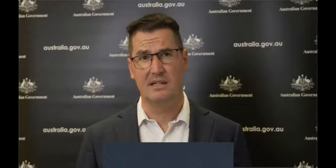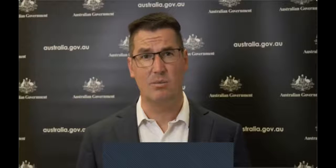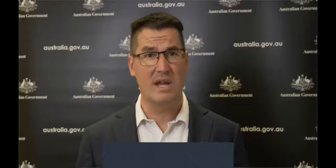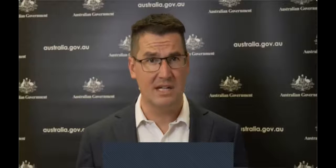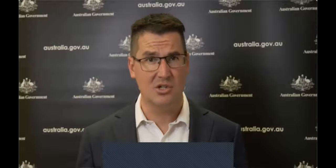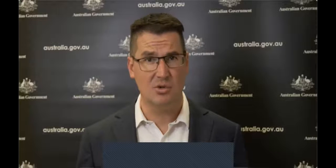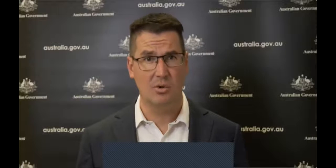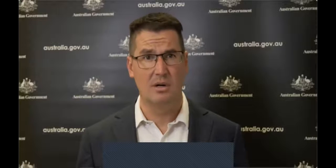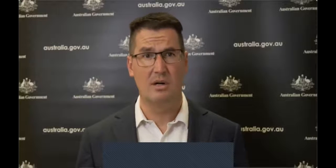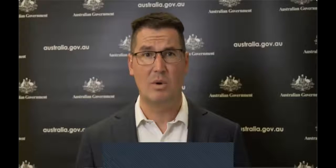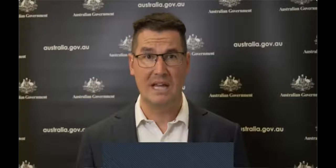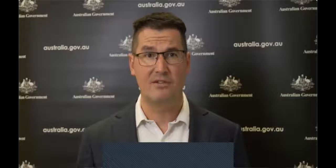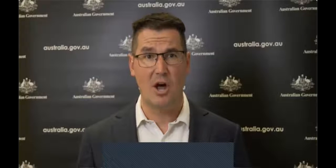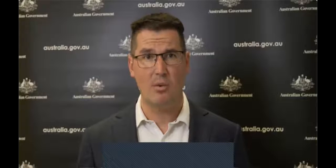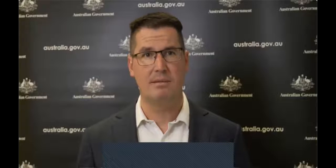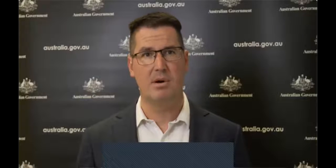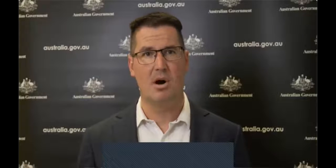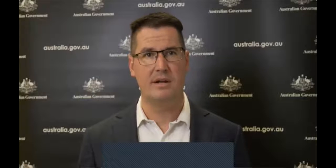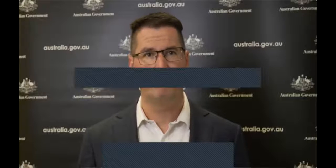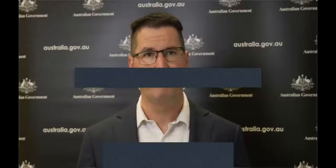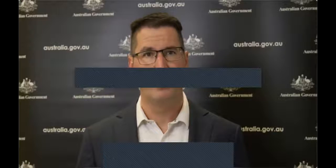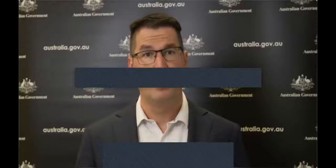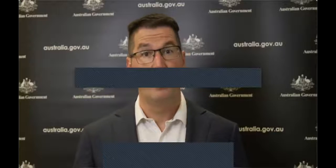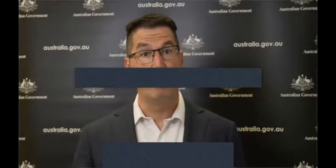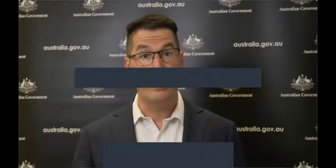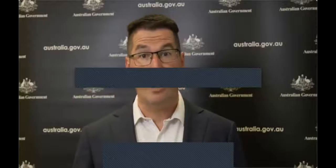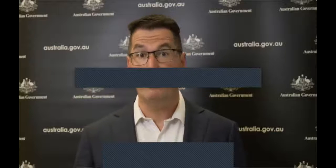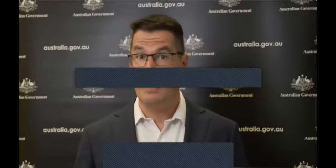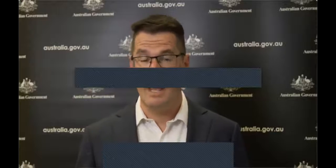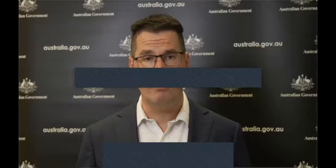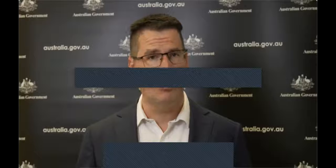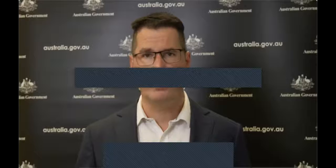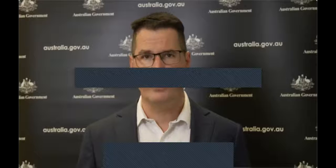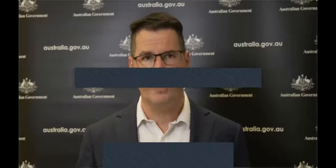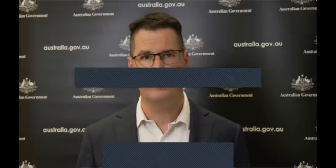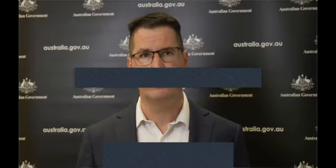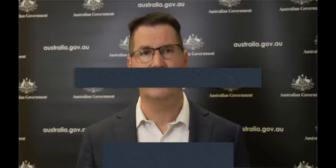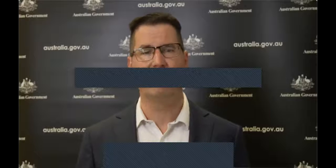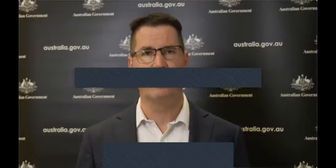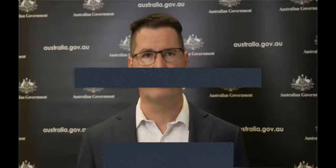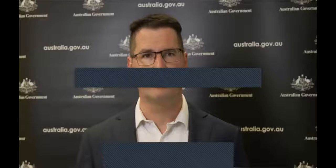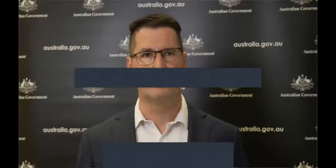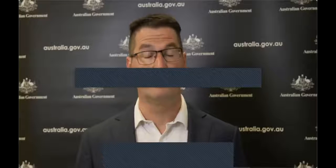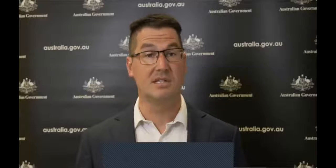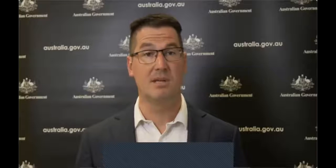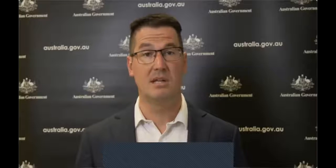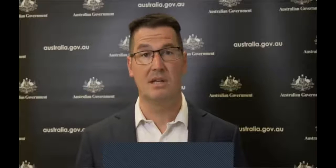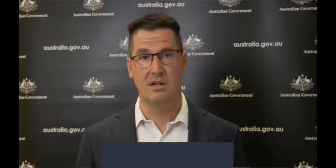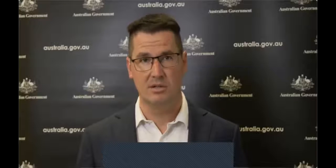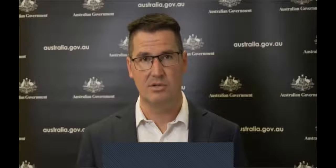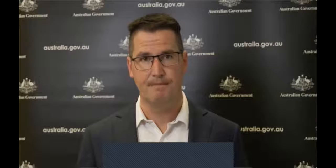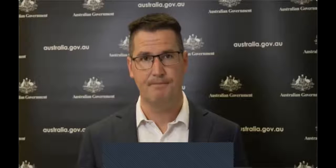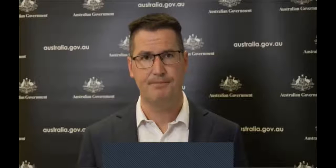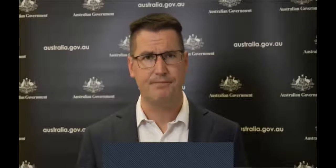together that we can ensure we leave no one behind. And we know that now, more than ever, we need to focus on